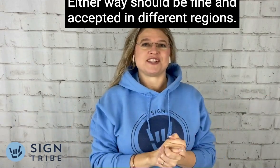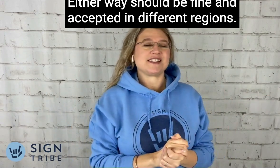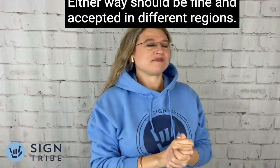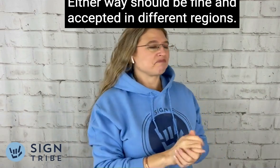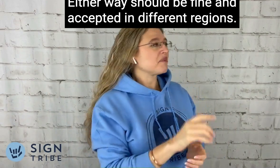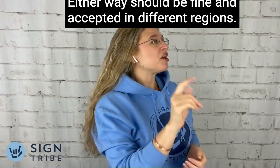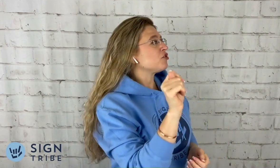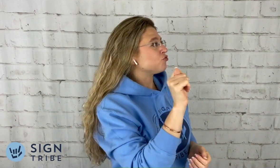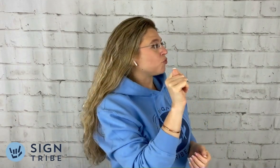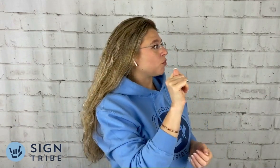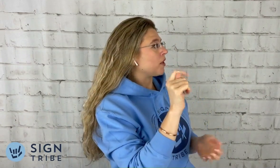regions.